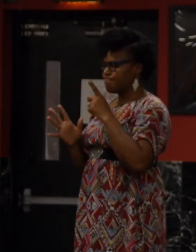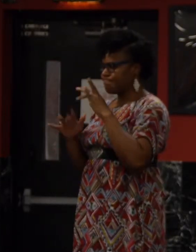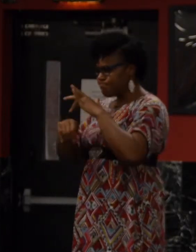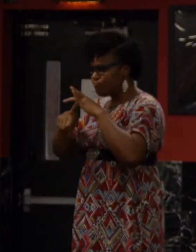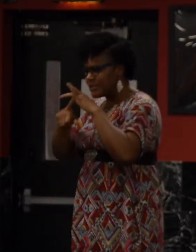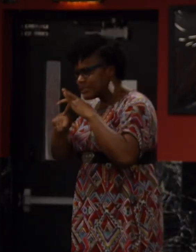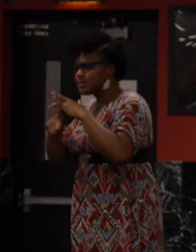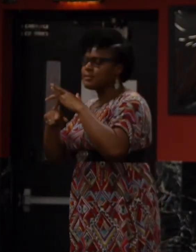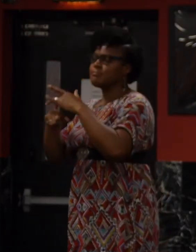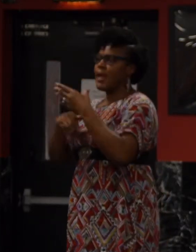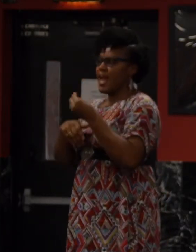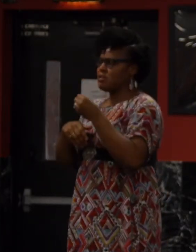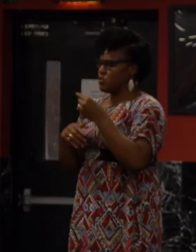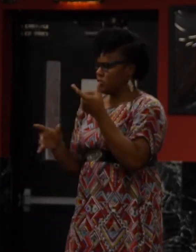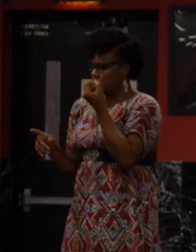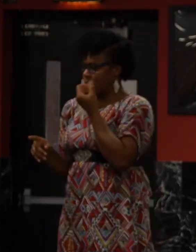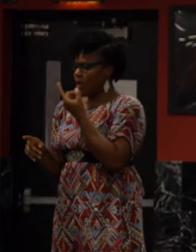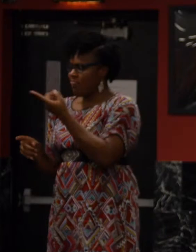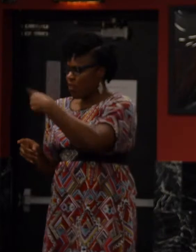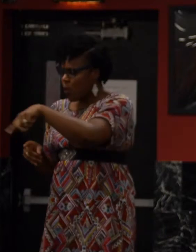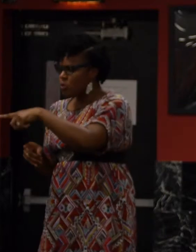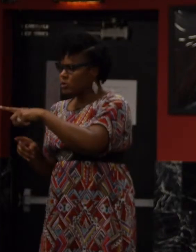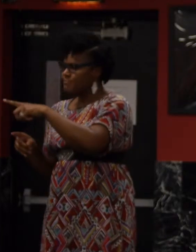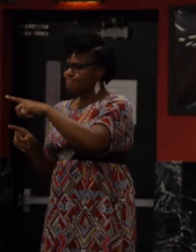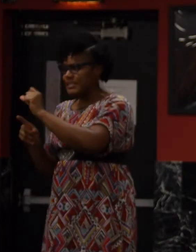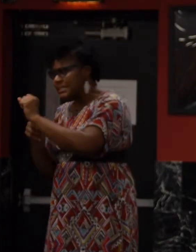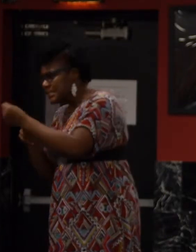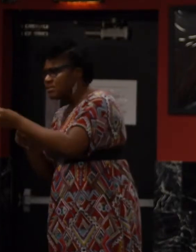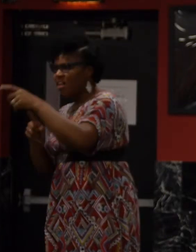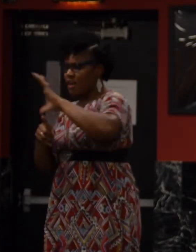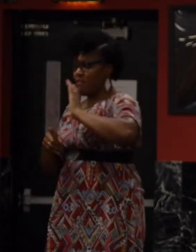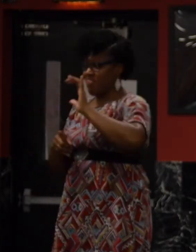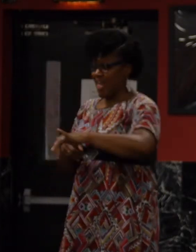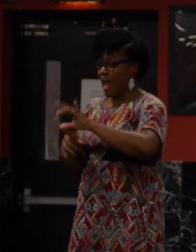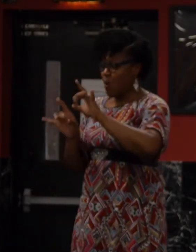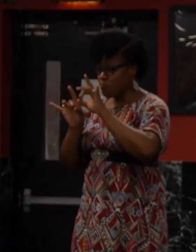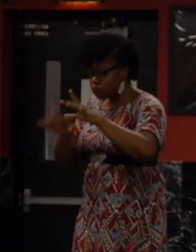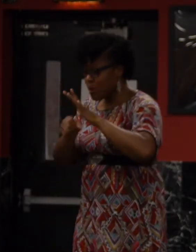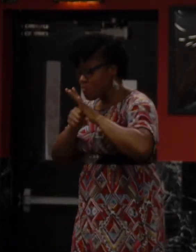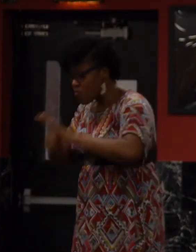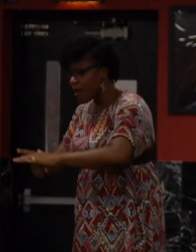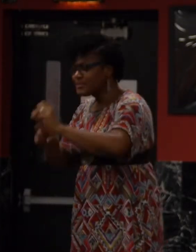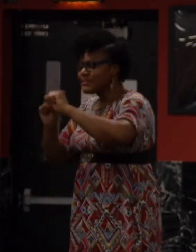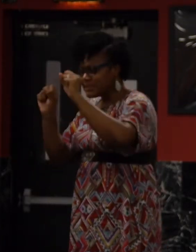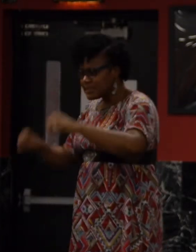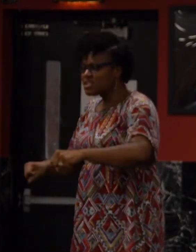from this vicious, oppressive, white supremacist capitalist system. And one of the